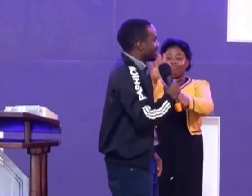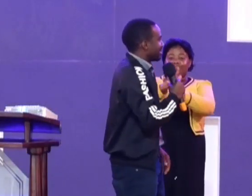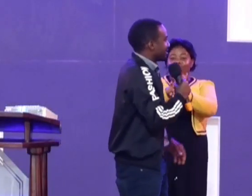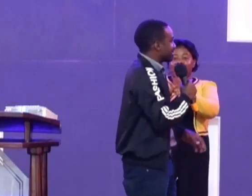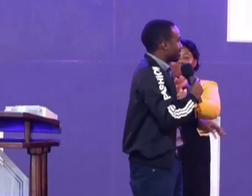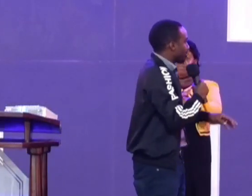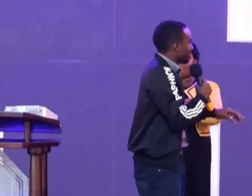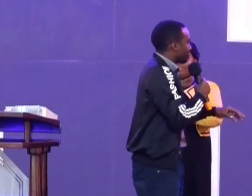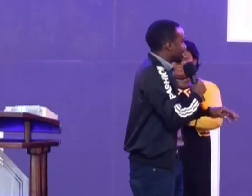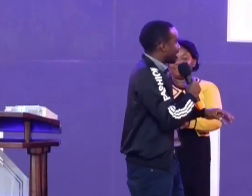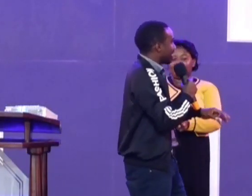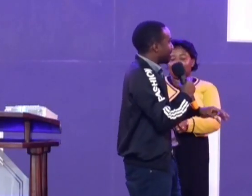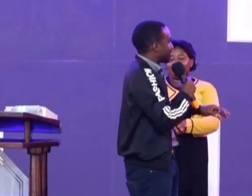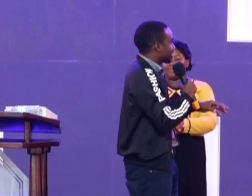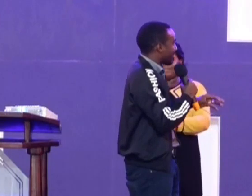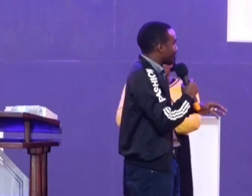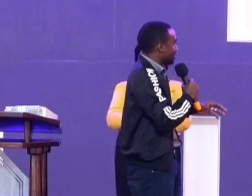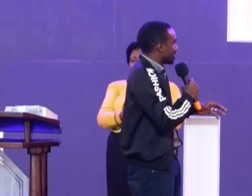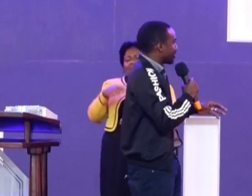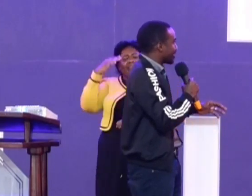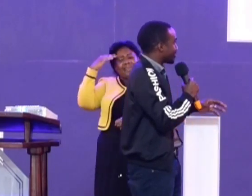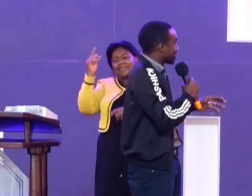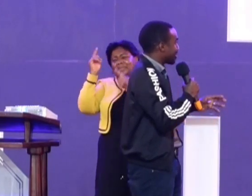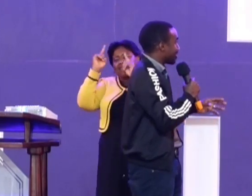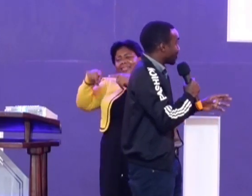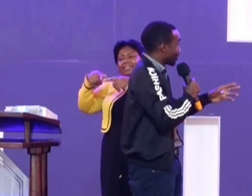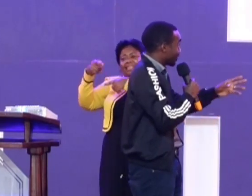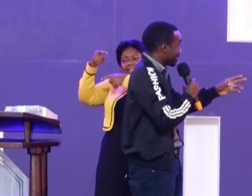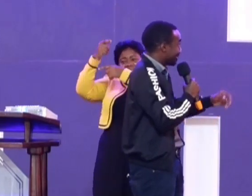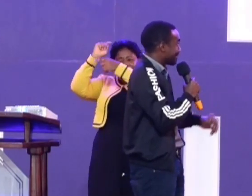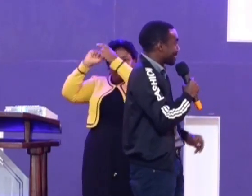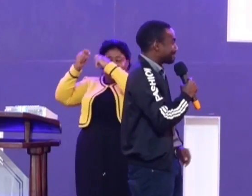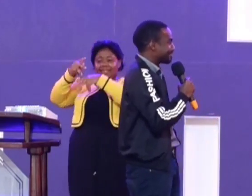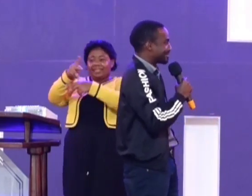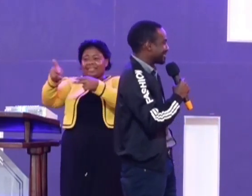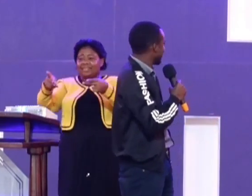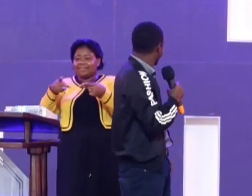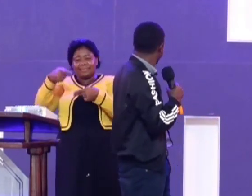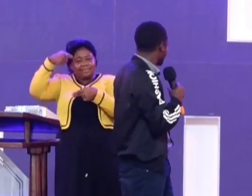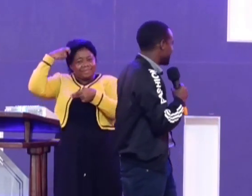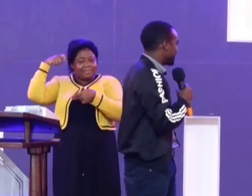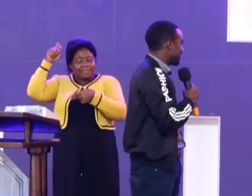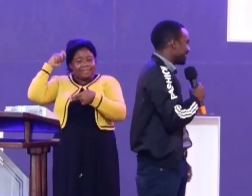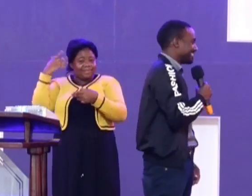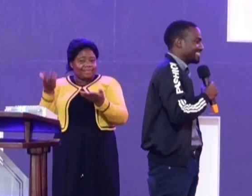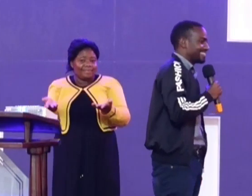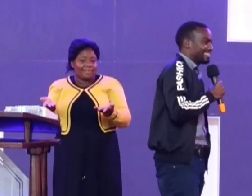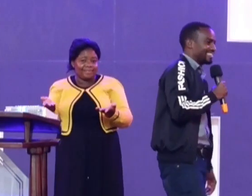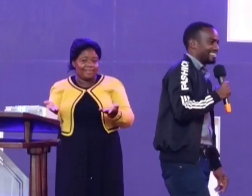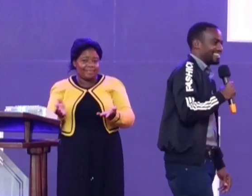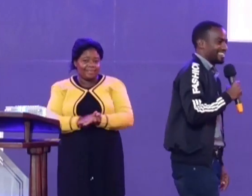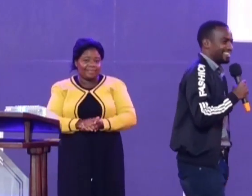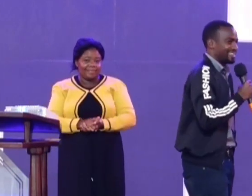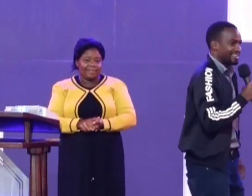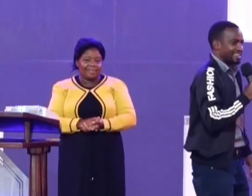an animal? Simanyo oba yatukira mu saluni oba yatukira wa onotubulira. I don't know whether he reached in